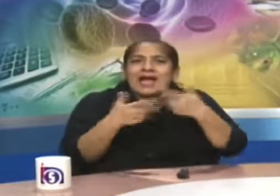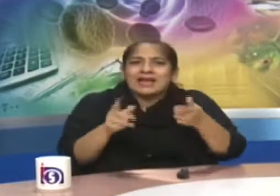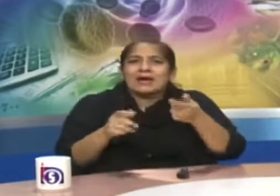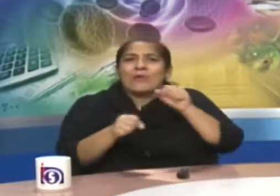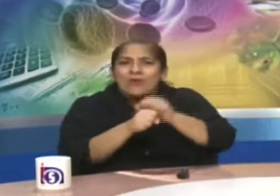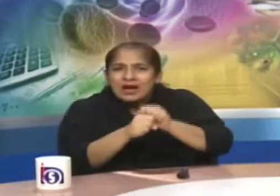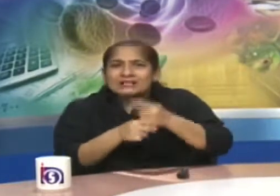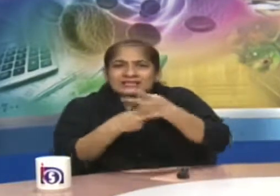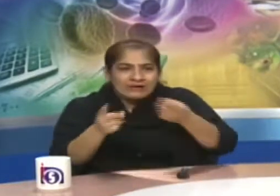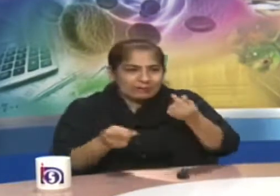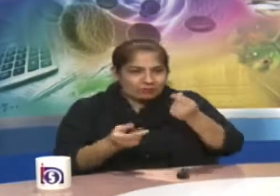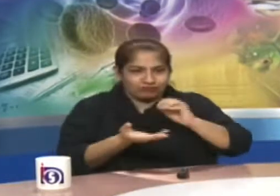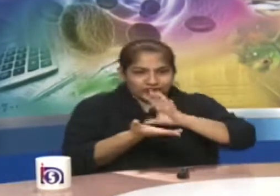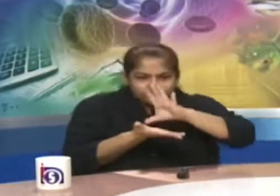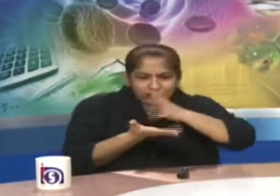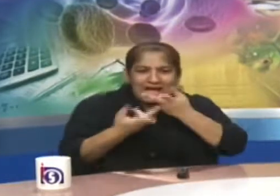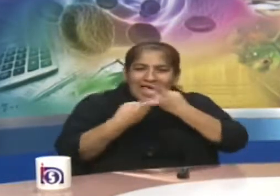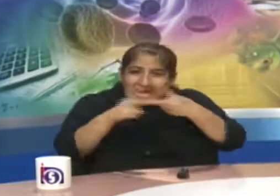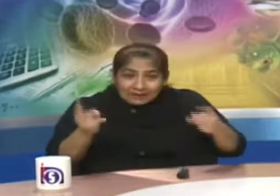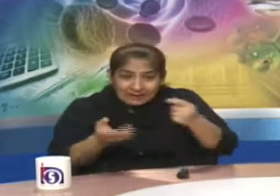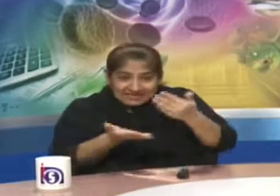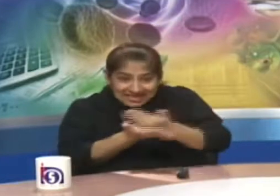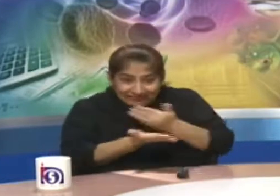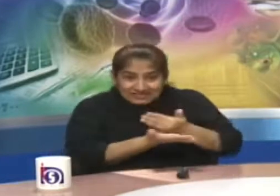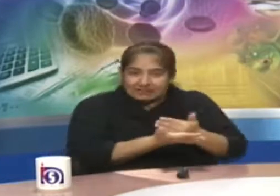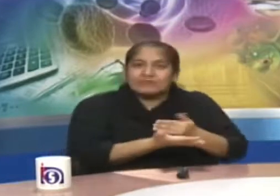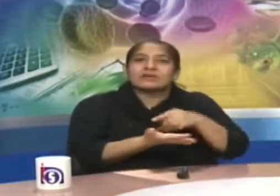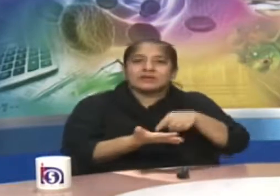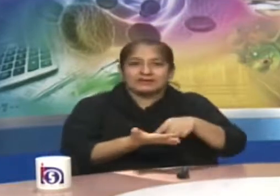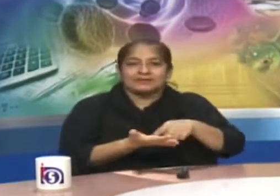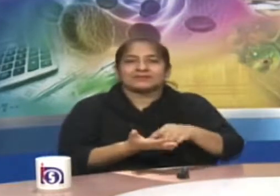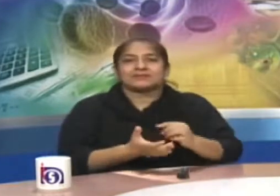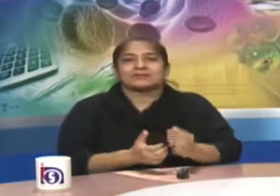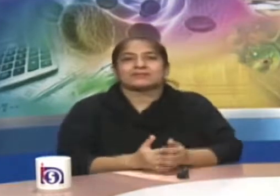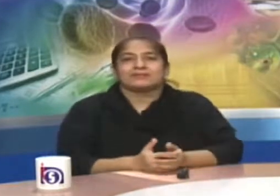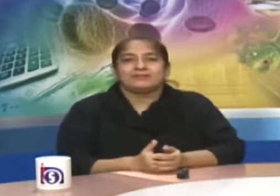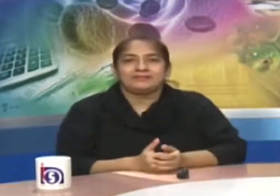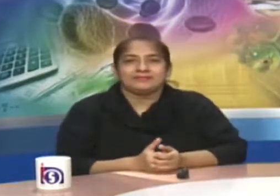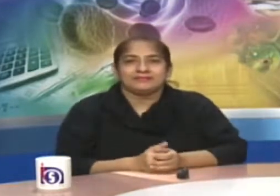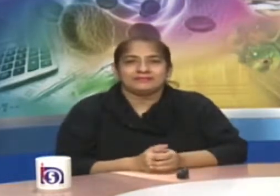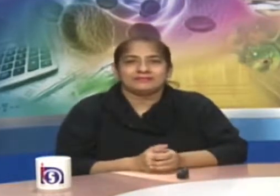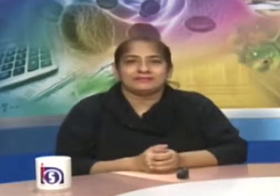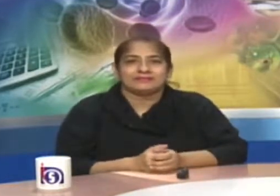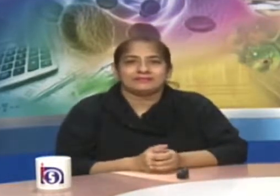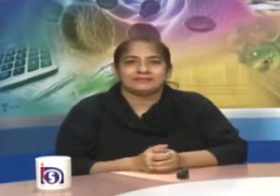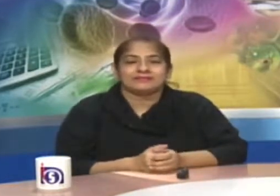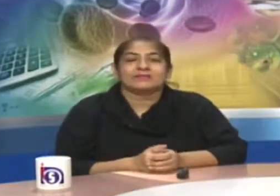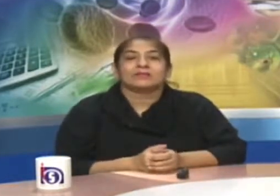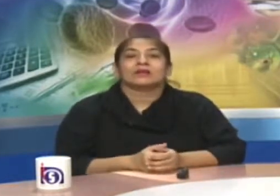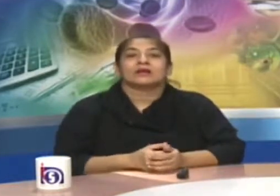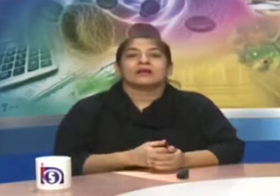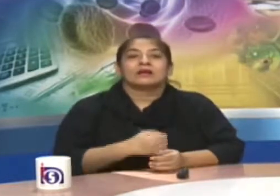is it provides safety to dealings and the investments.